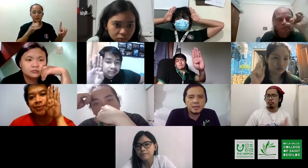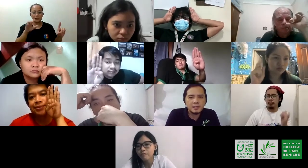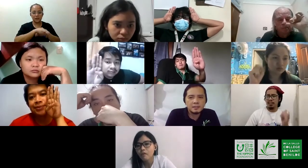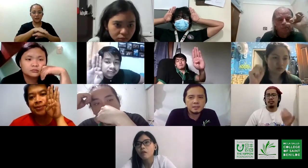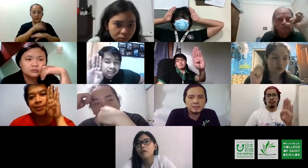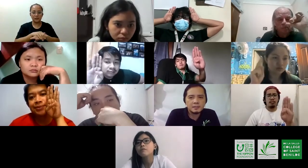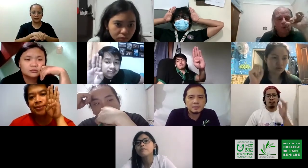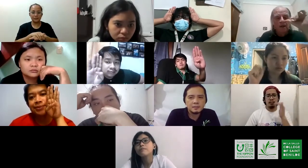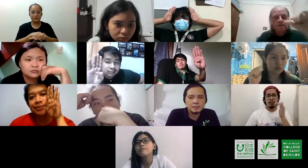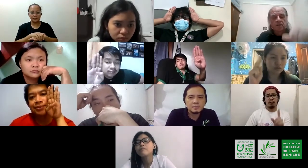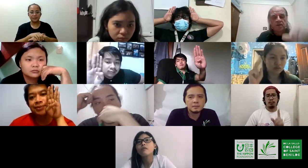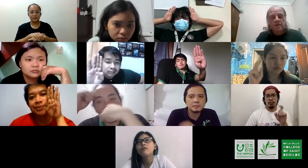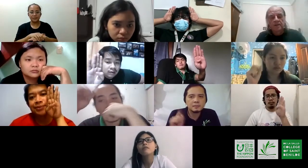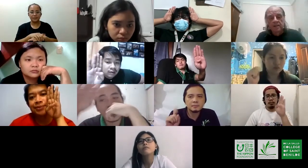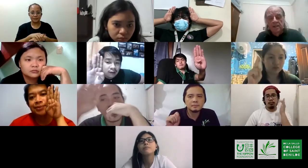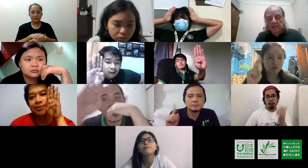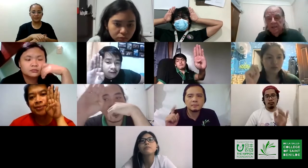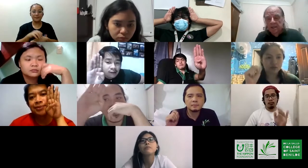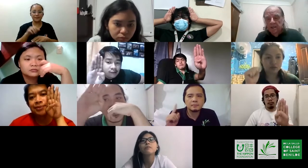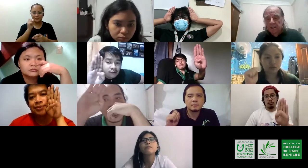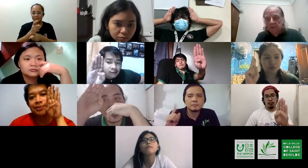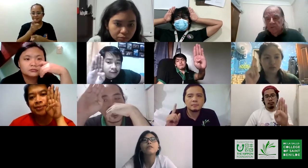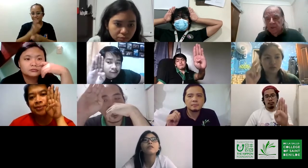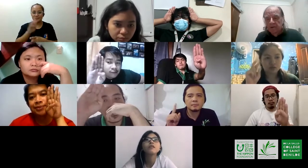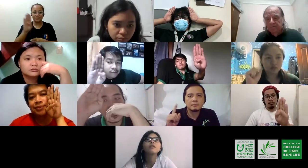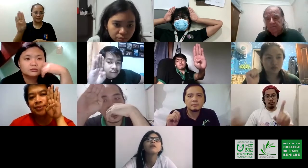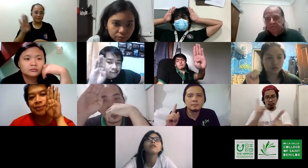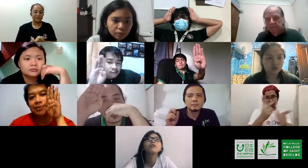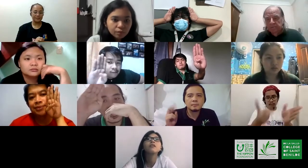B's. Yes, correct. Number 12,